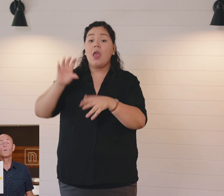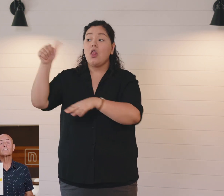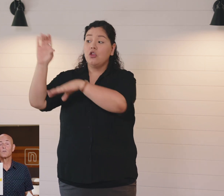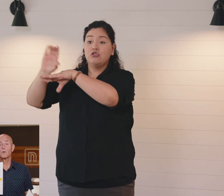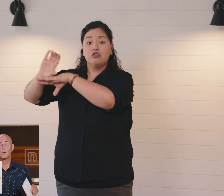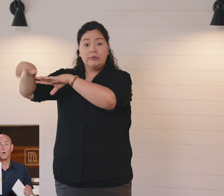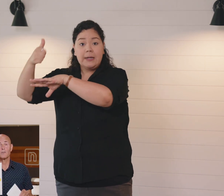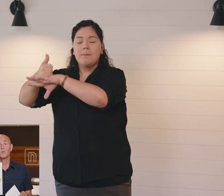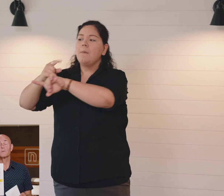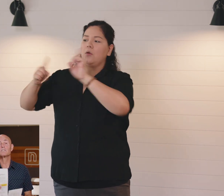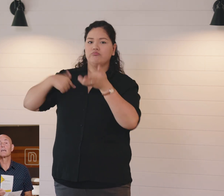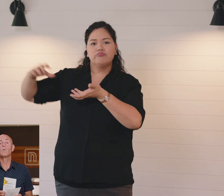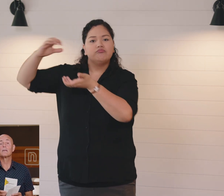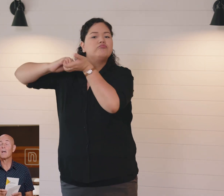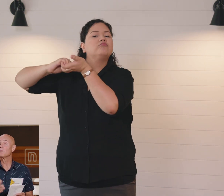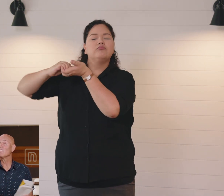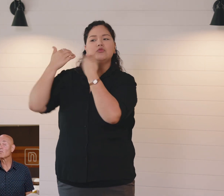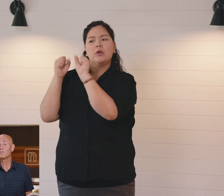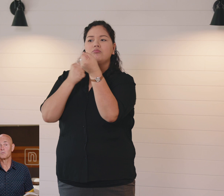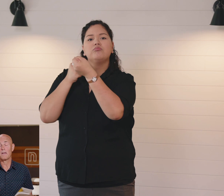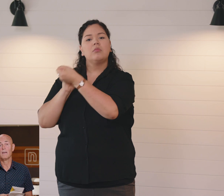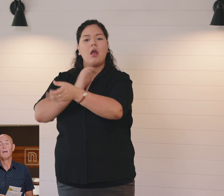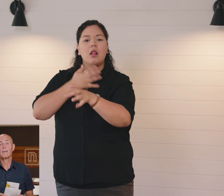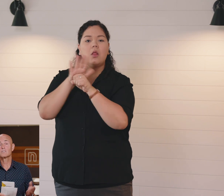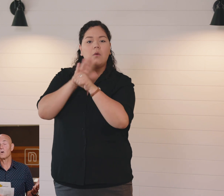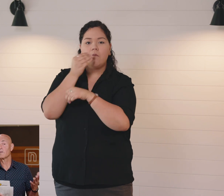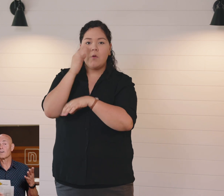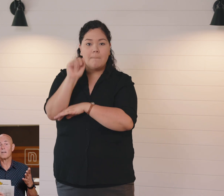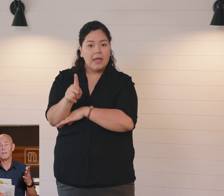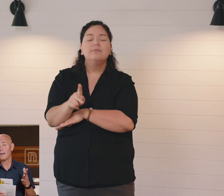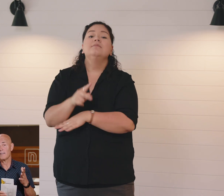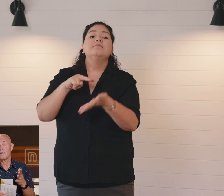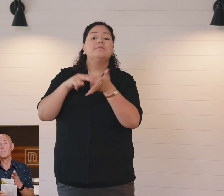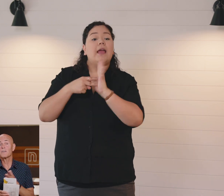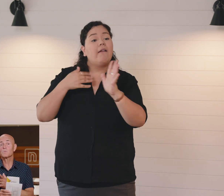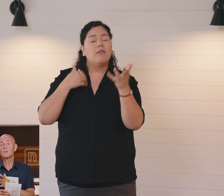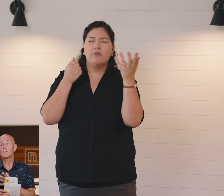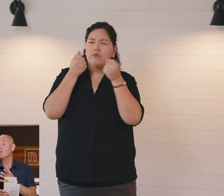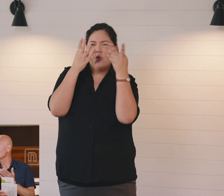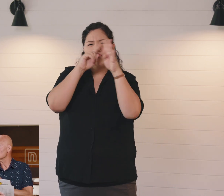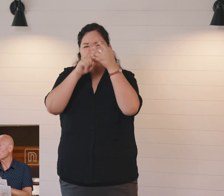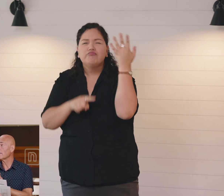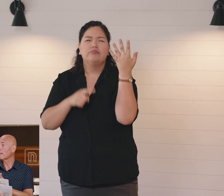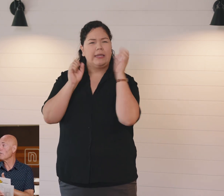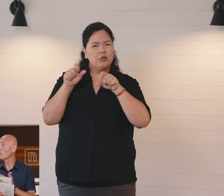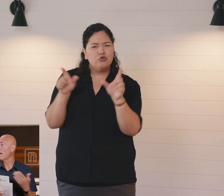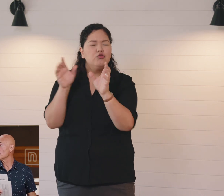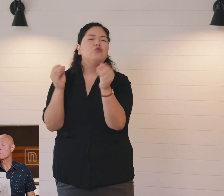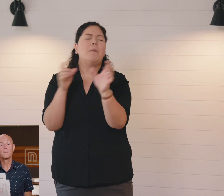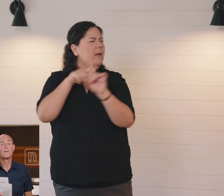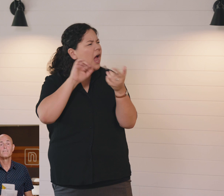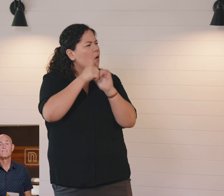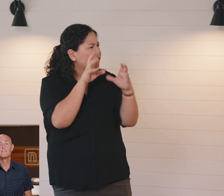church. We as Northview want to partner with them in seeing how we can help our local food bank. And so we've got a number of things we're going to do. And Jesse, how do they get involved